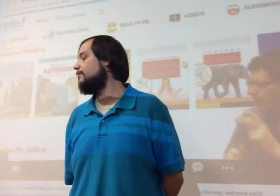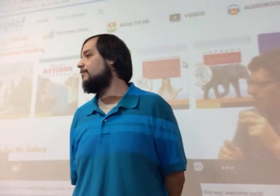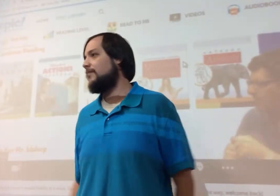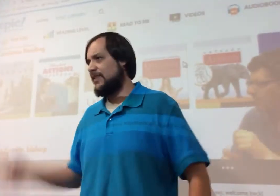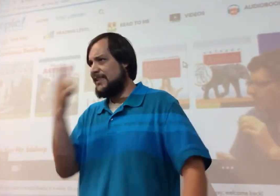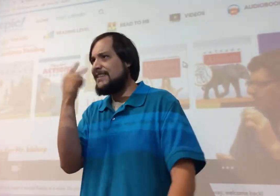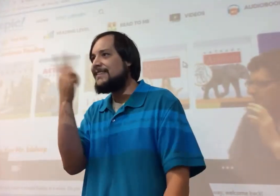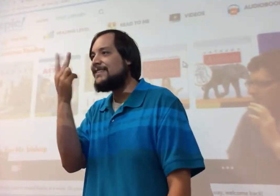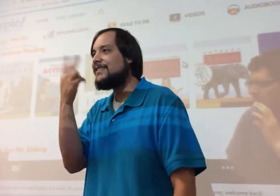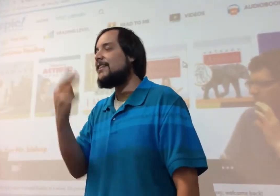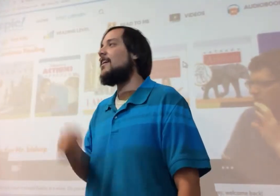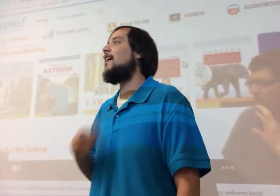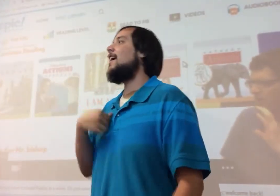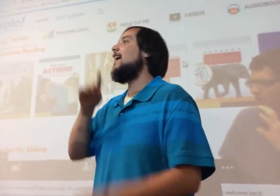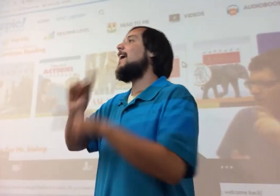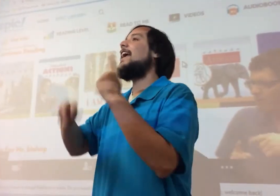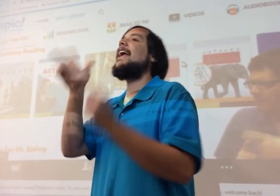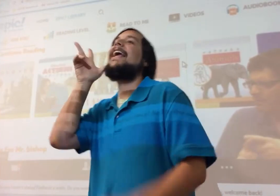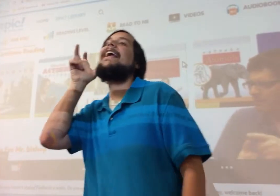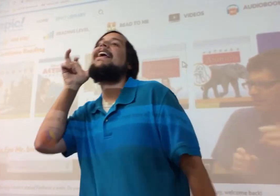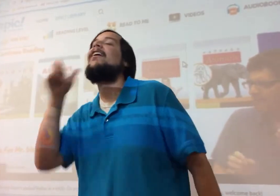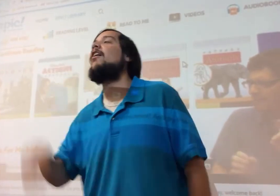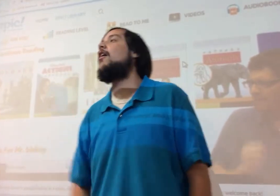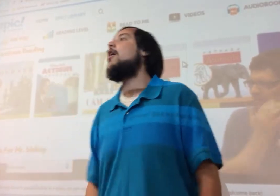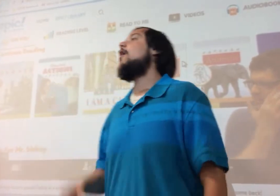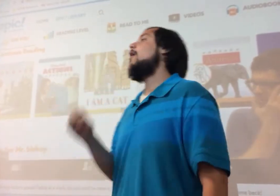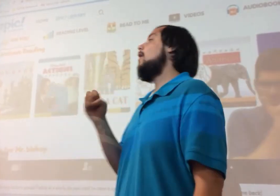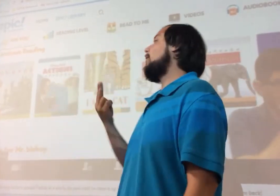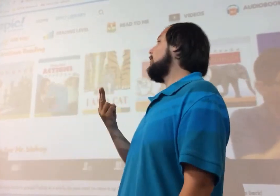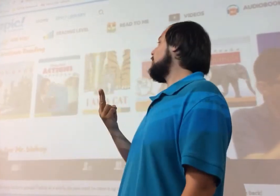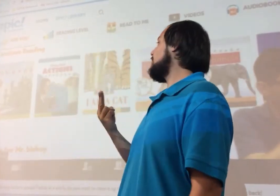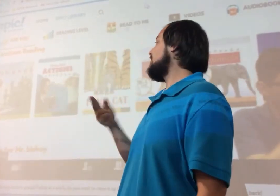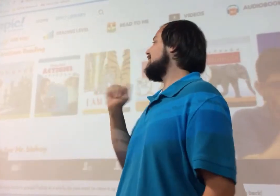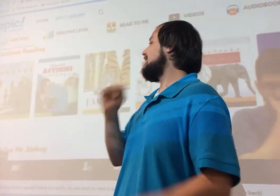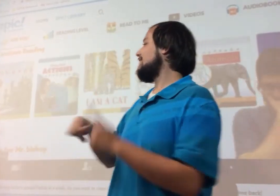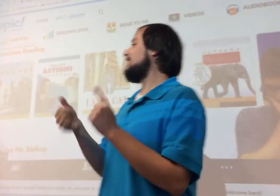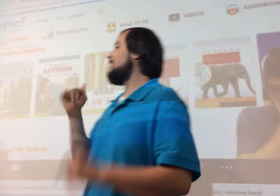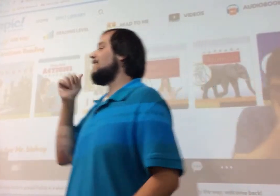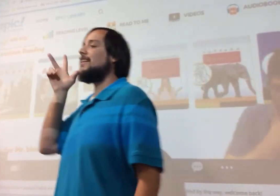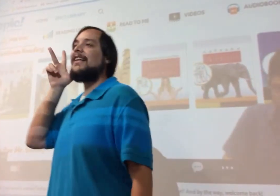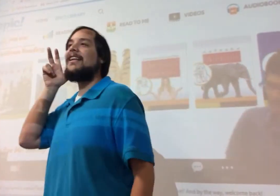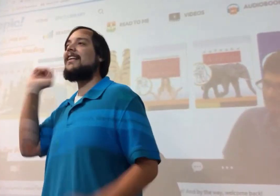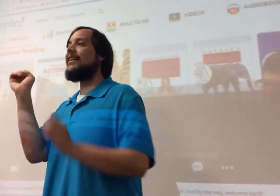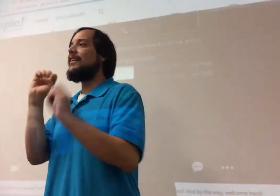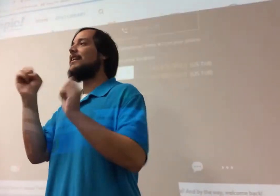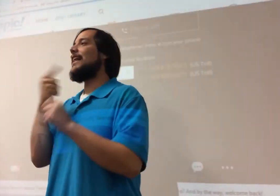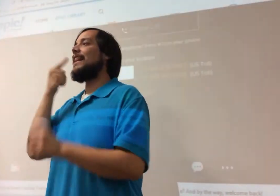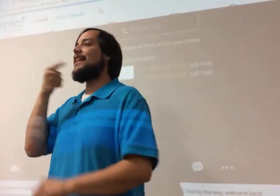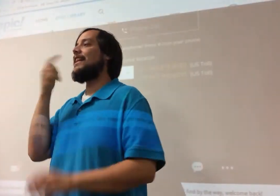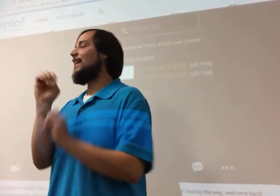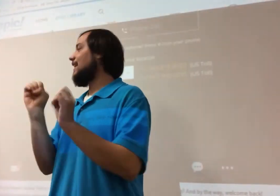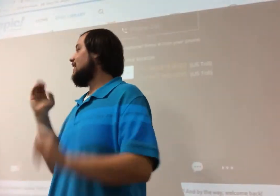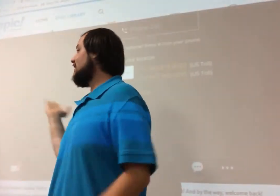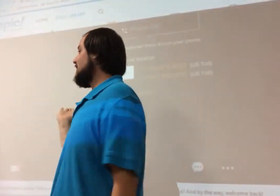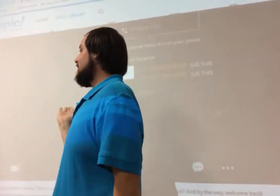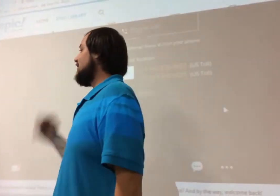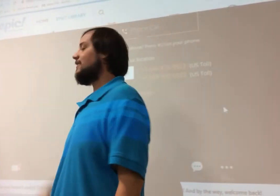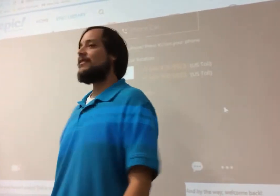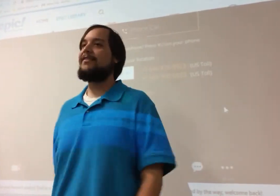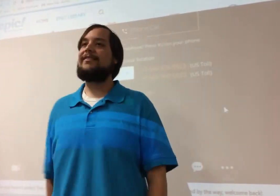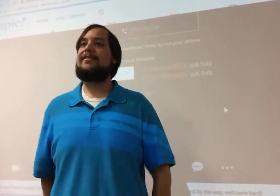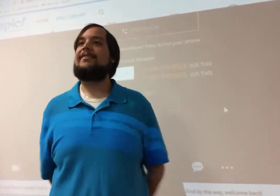Can you see us? I can't hear you. So he's not picking up anything that we're saying.